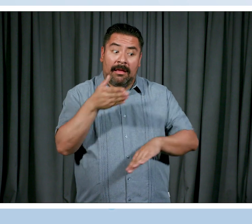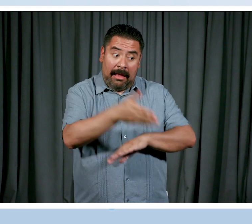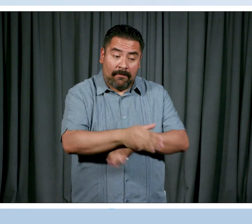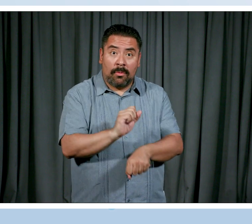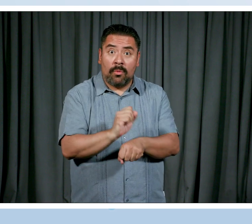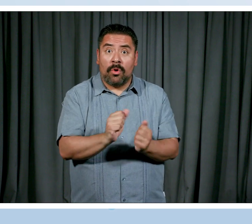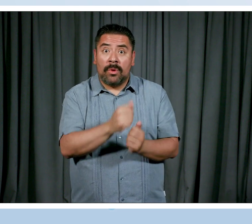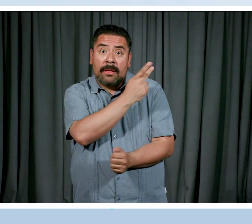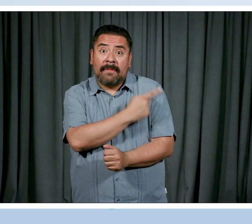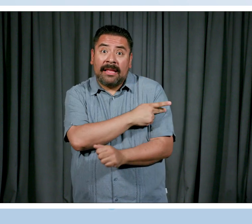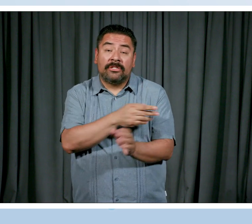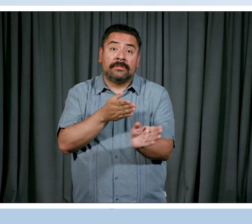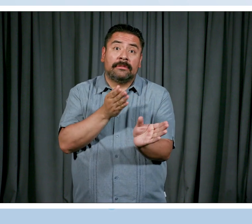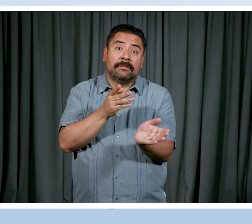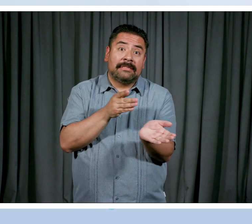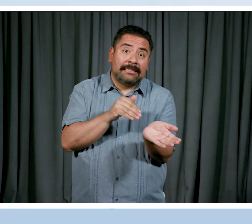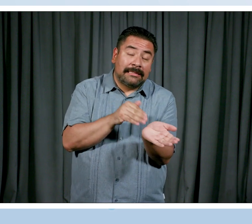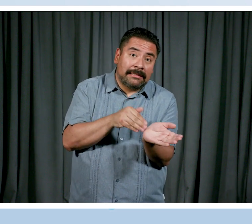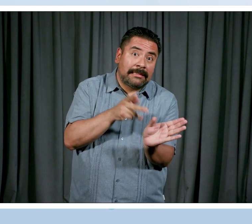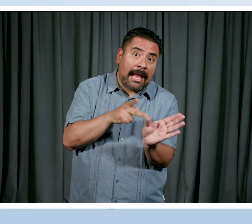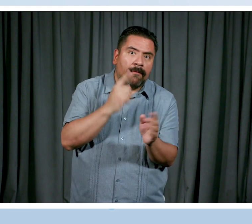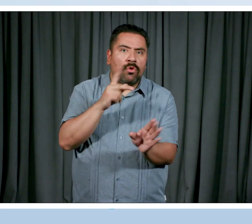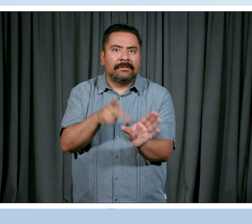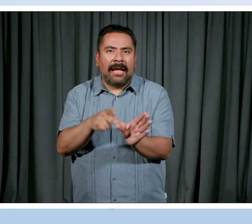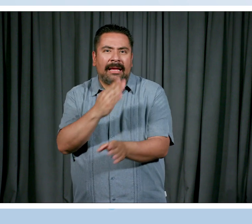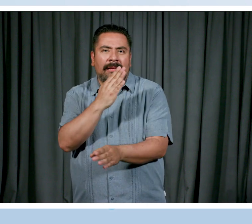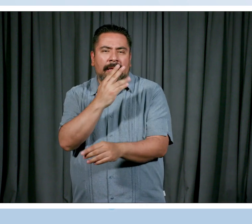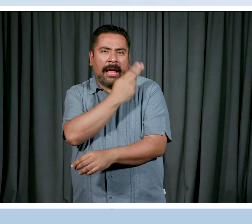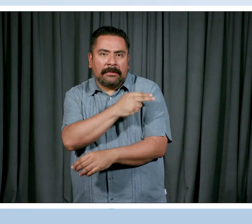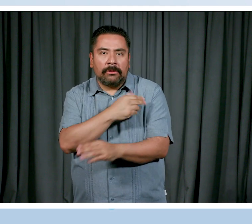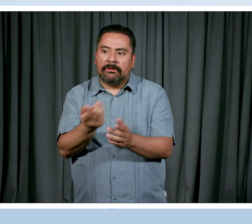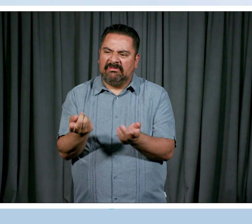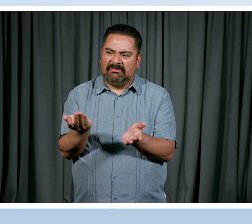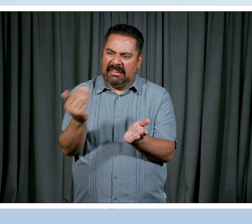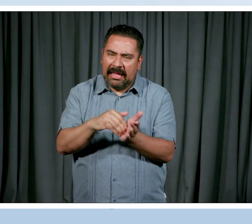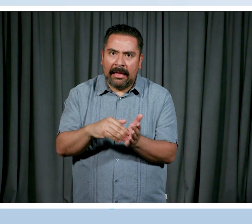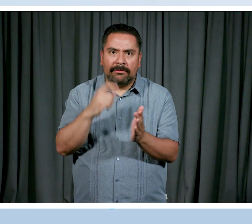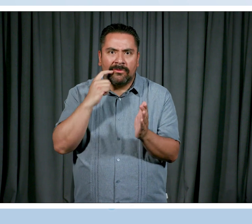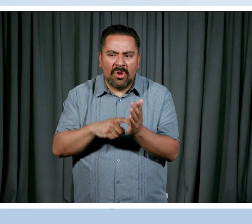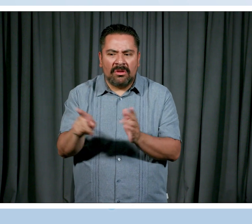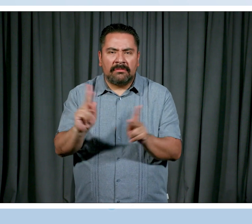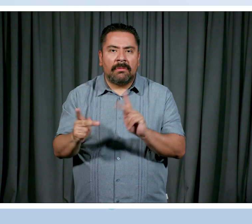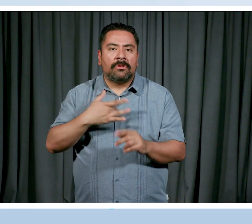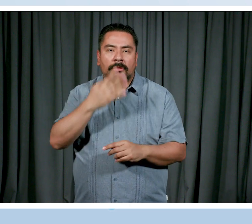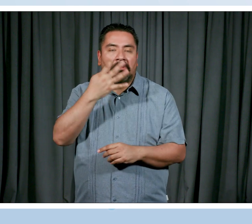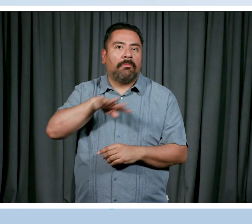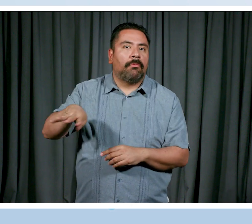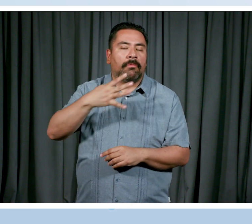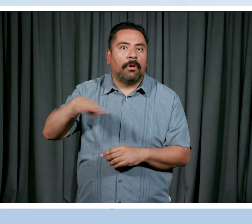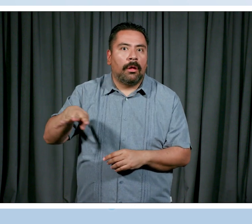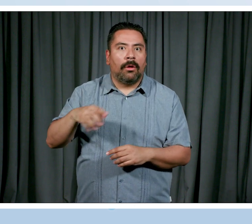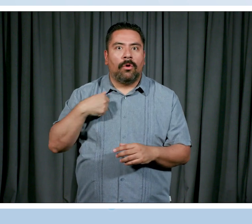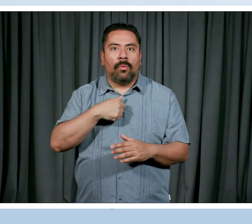worked inpatient psychiatrically for a psych hospital. And again, I saw a real unseen population where we